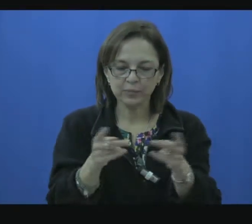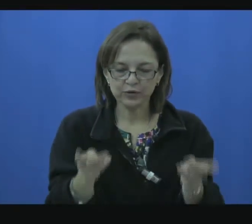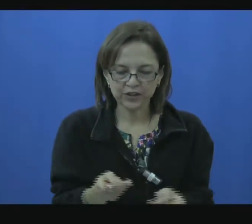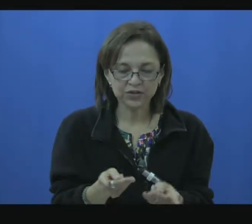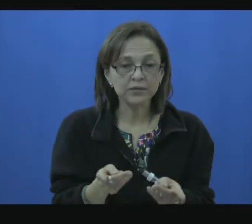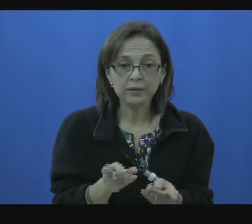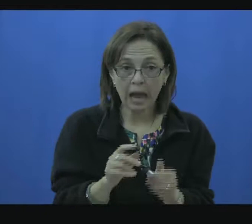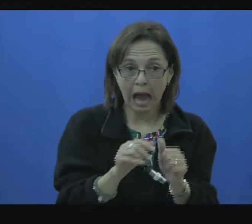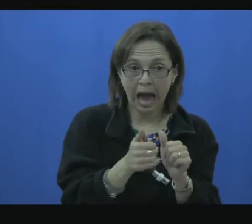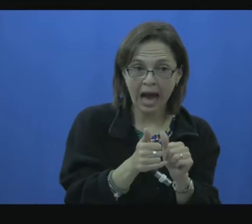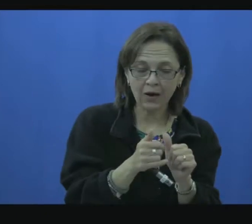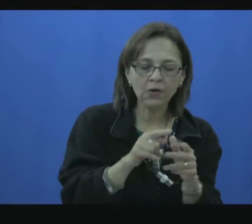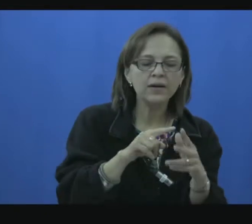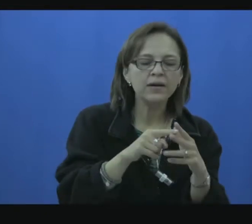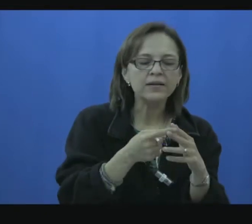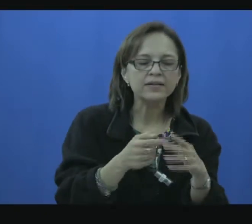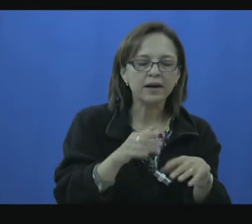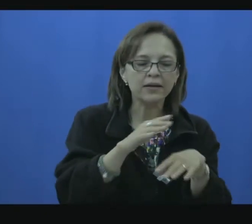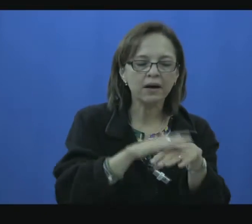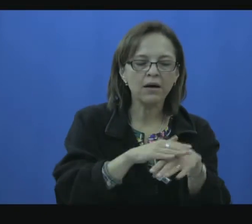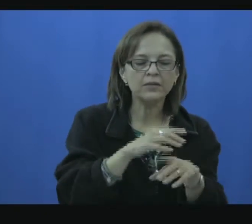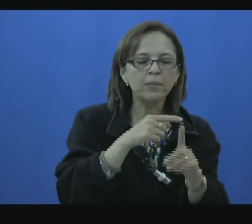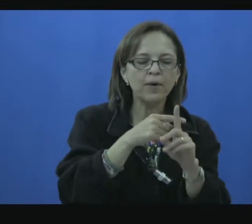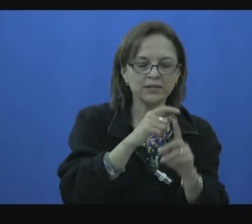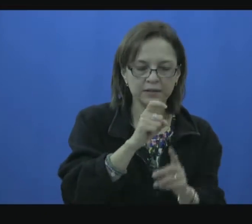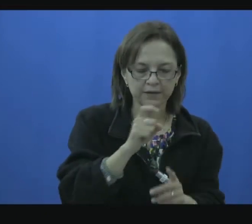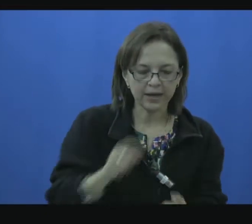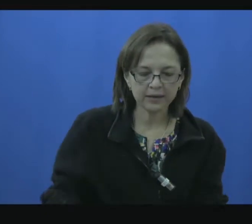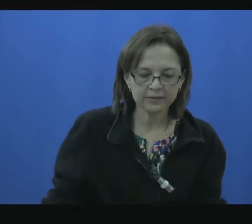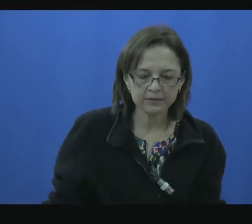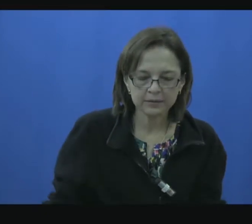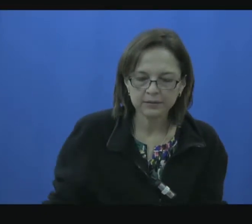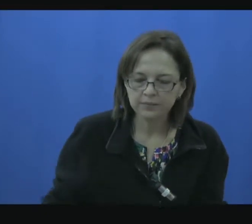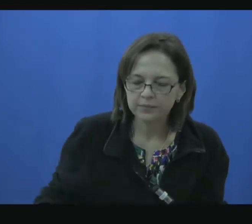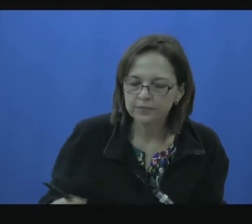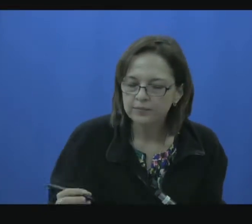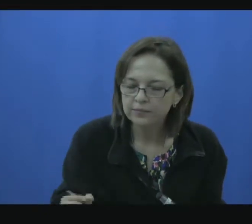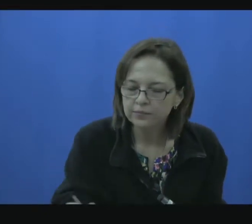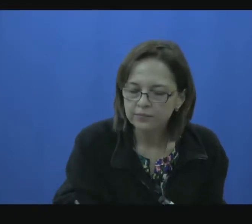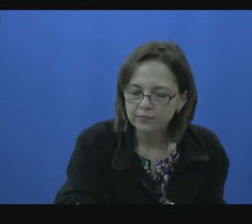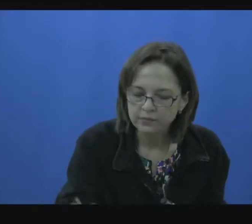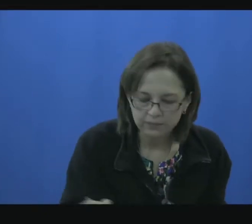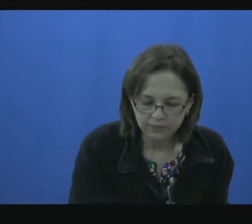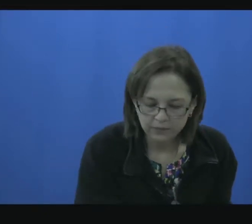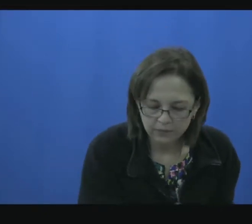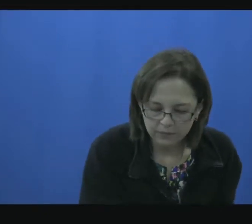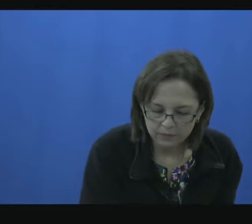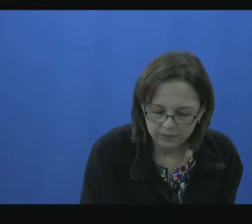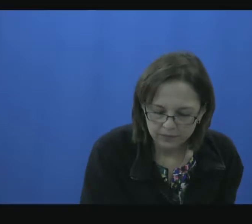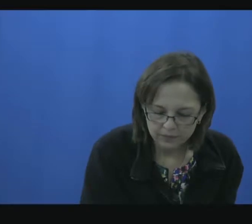standard position, how? Start on positive x.